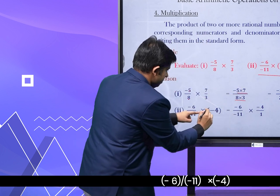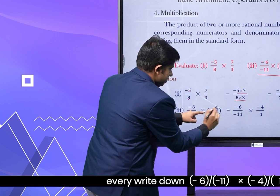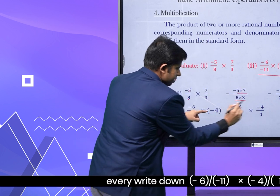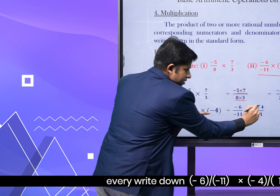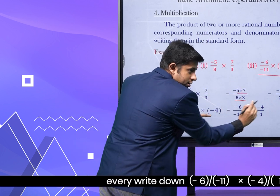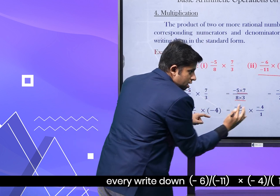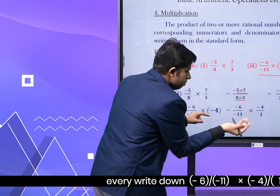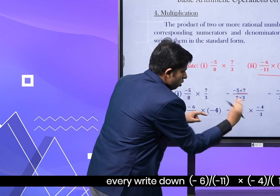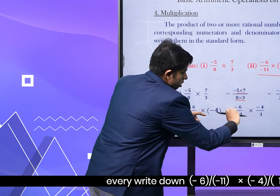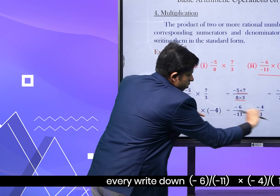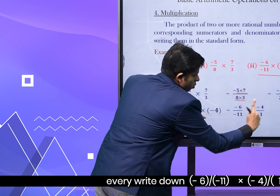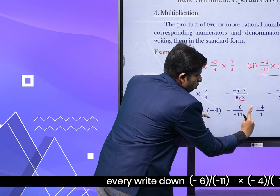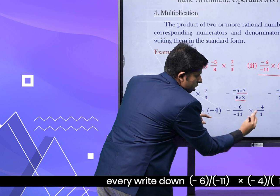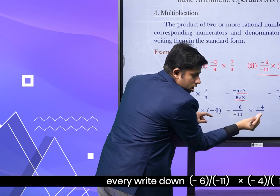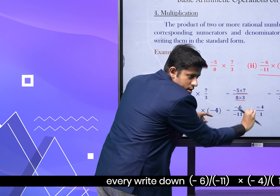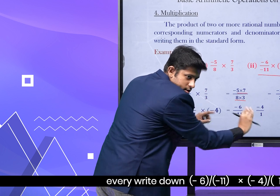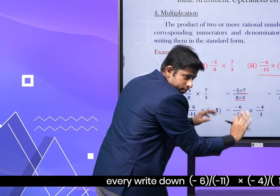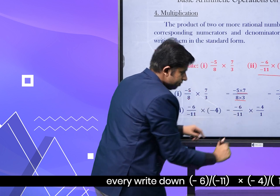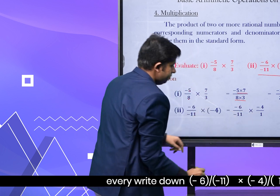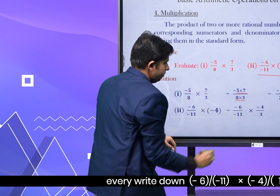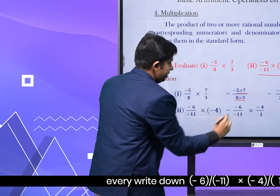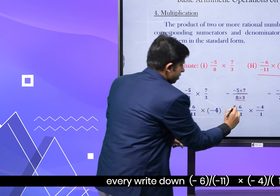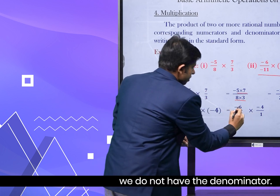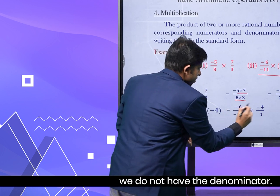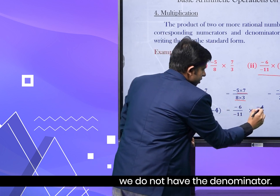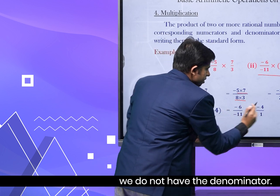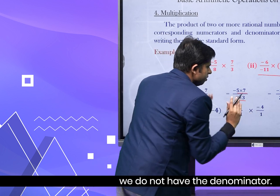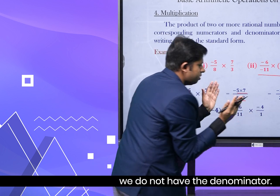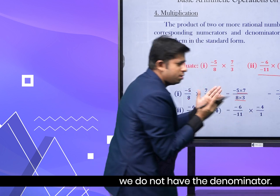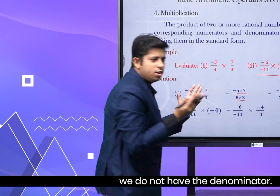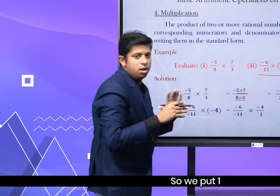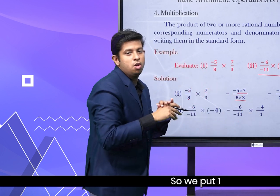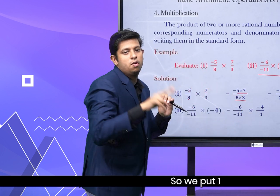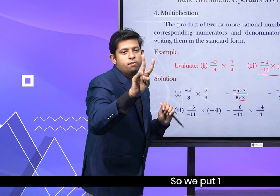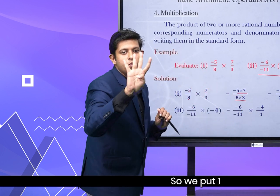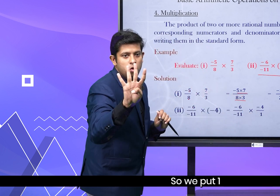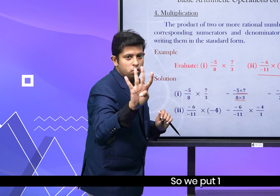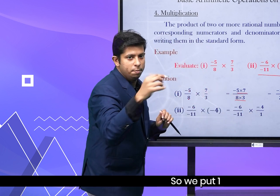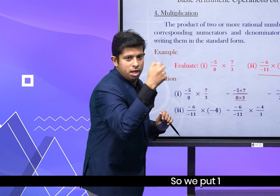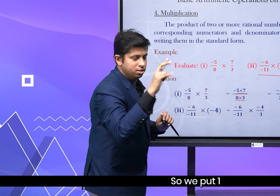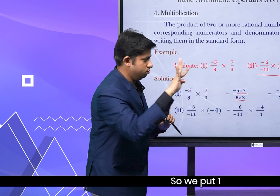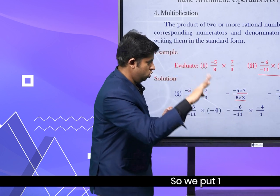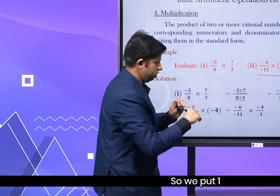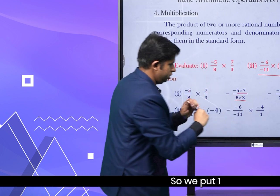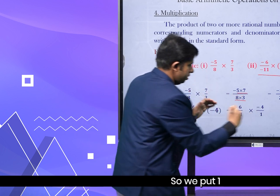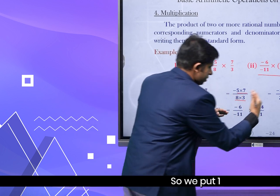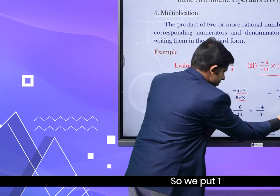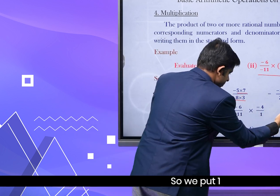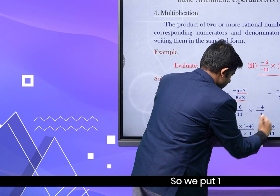Where we write down first minus 6 by minus 11 into minus 4, we do not have the denominator over here, so we put 1